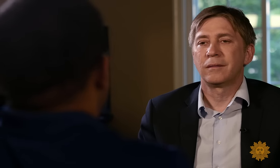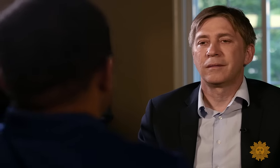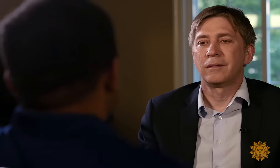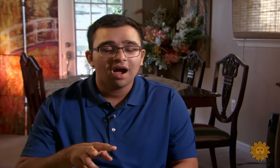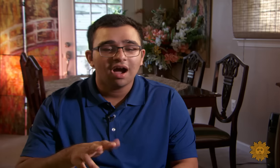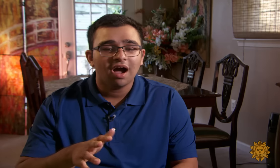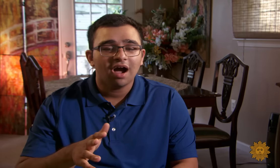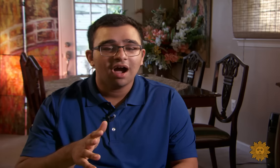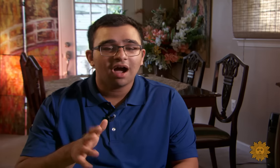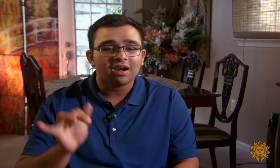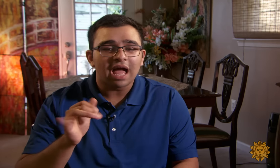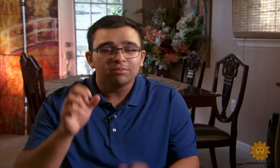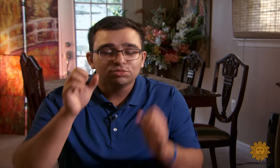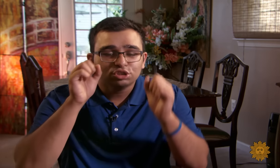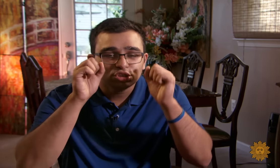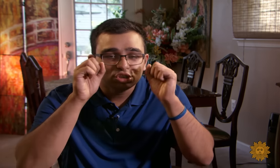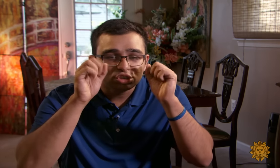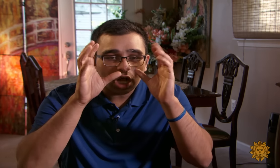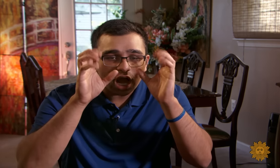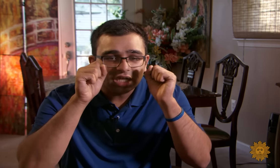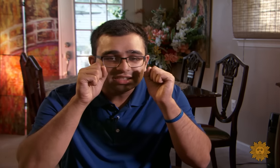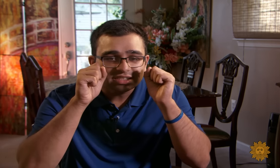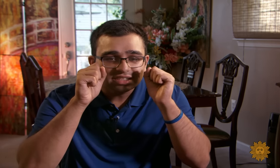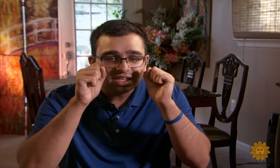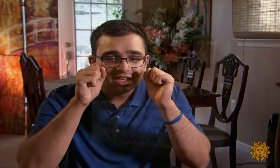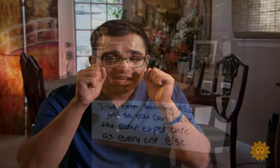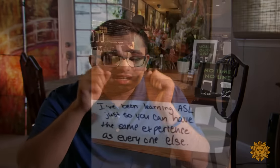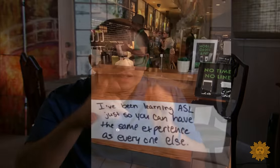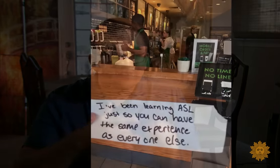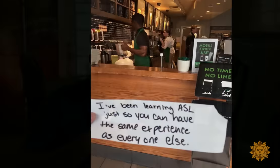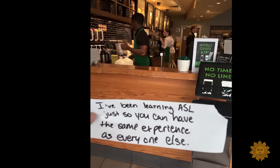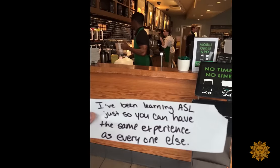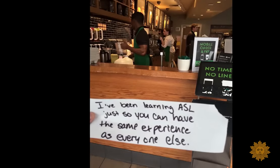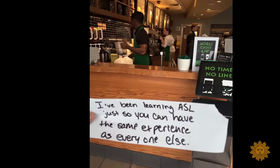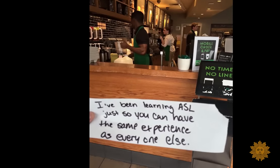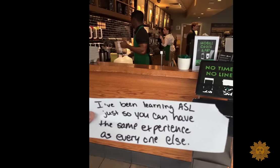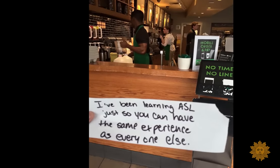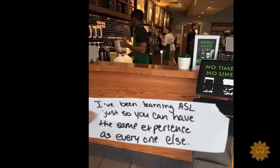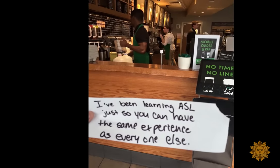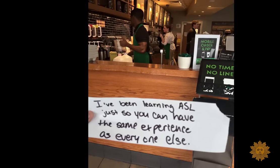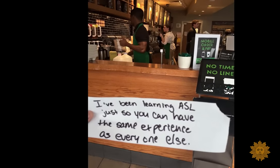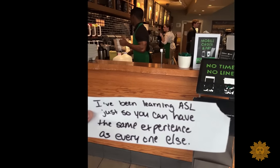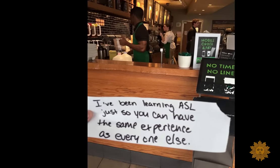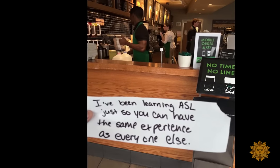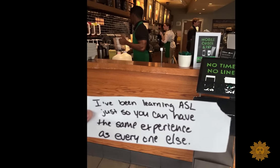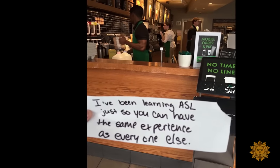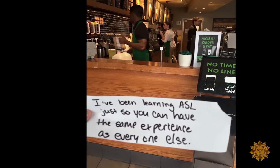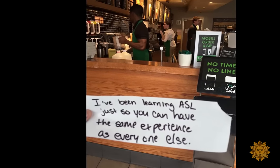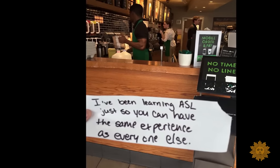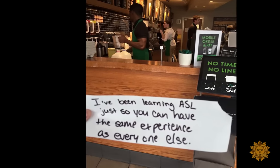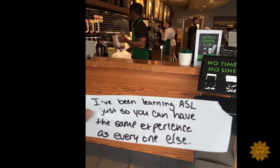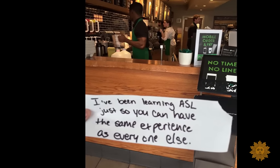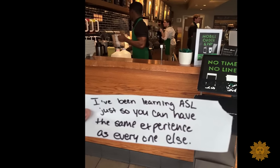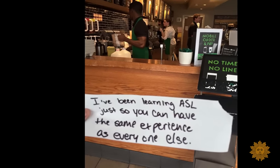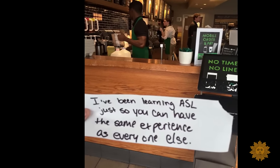and as I read through it, it shocked me. He immediately posted this picture of the note, which read,